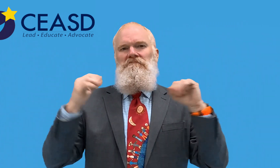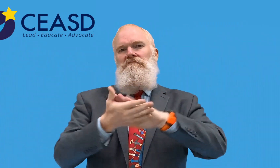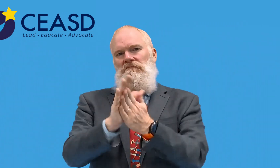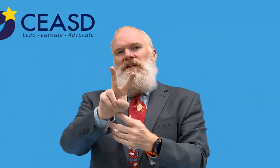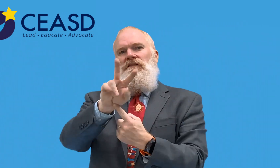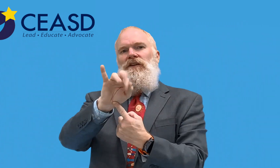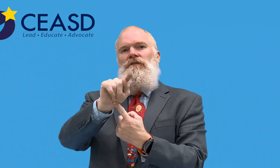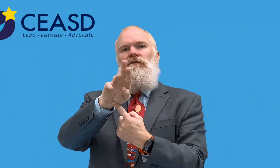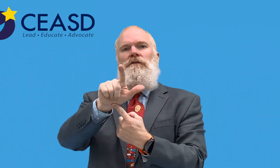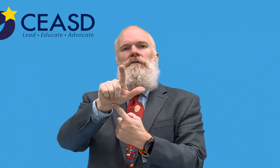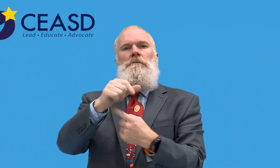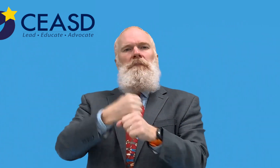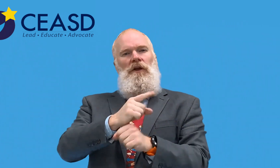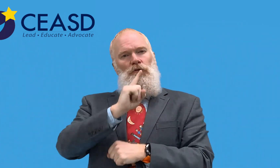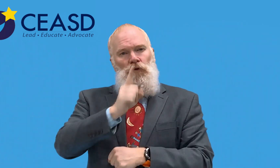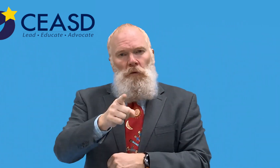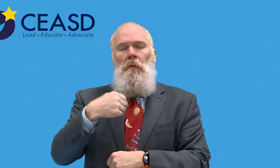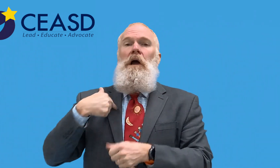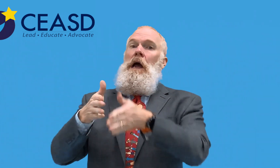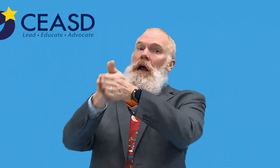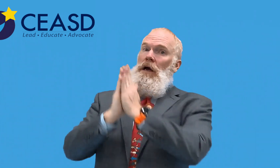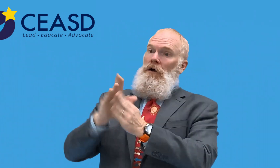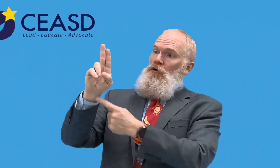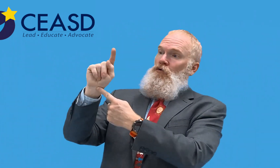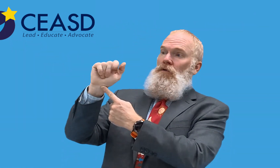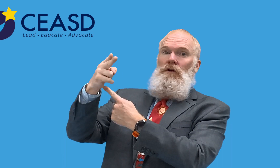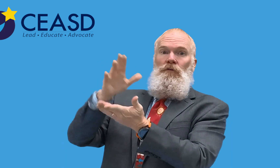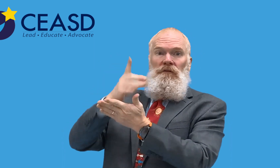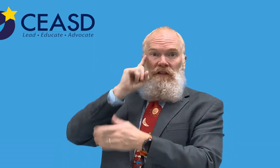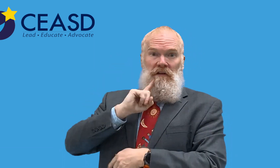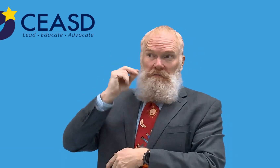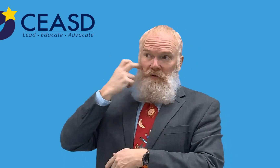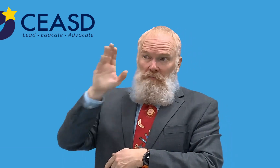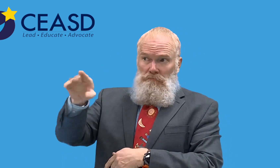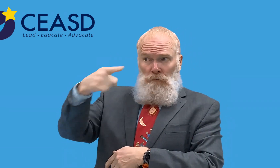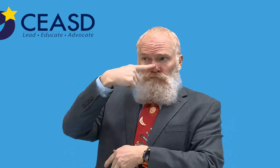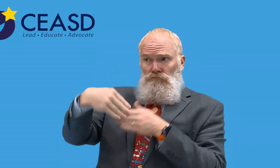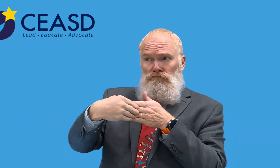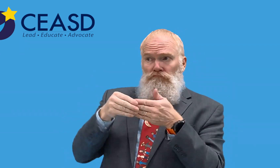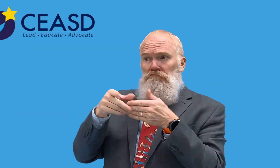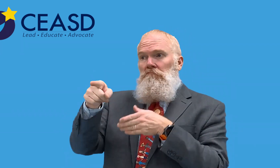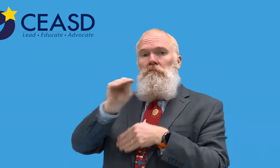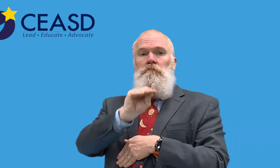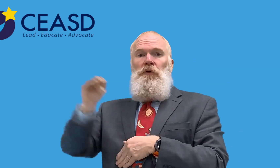virtually. At our request, the Utah School for the Deaf and Blind graciously agreed to host